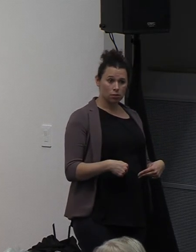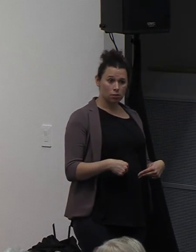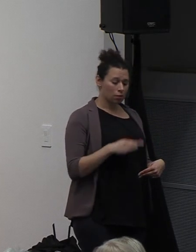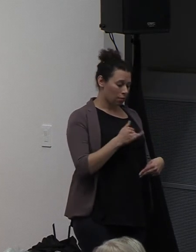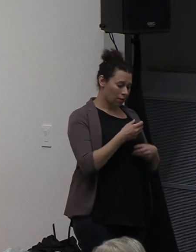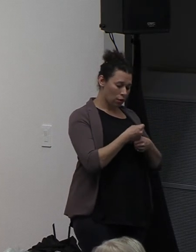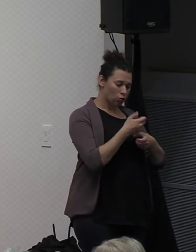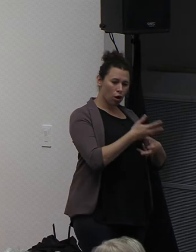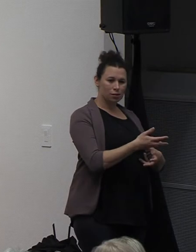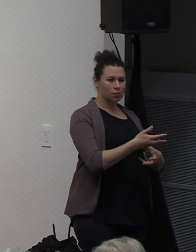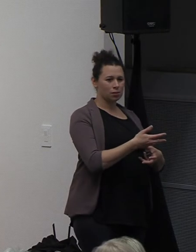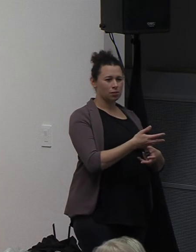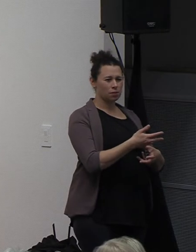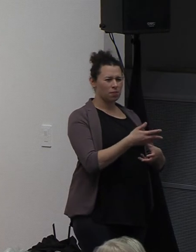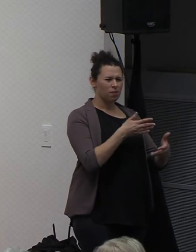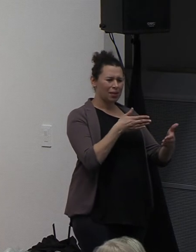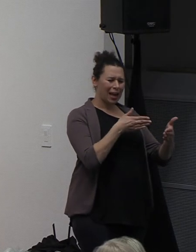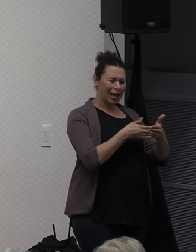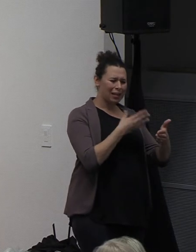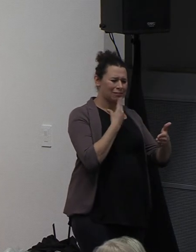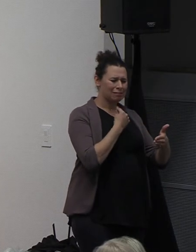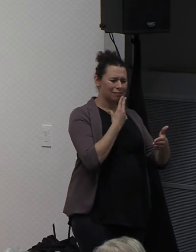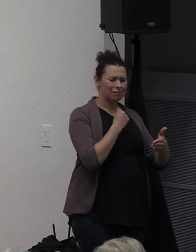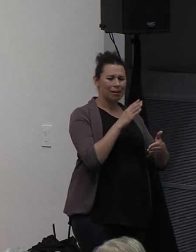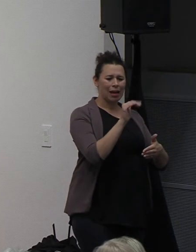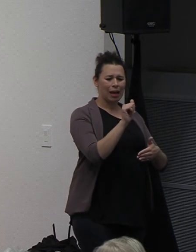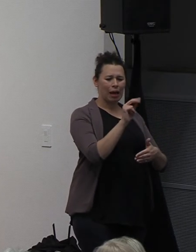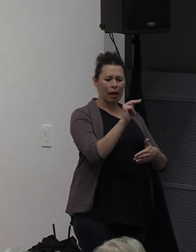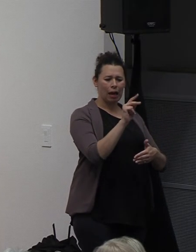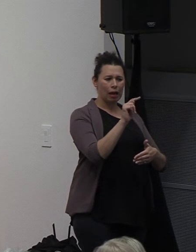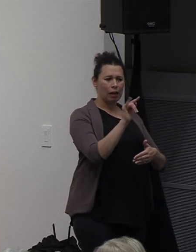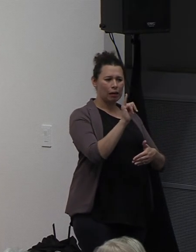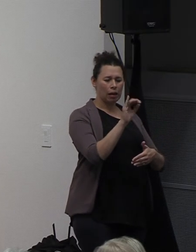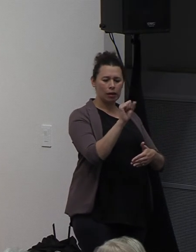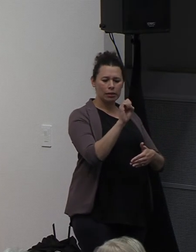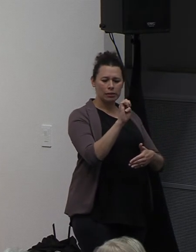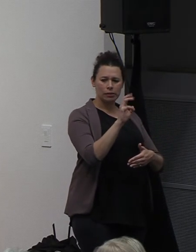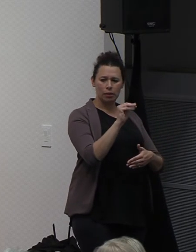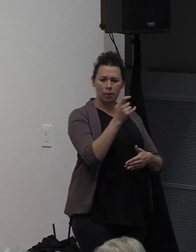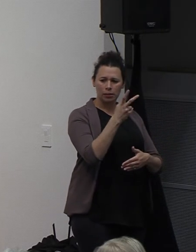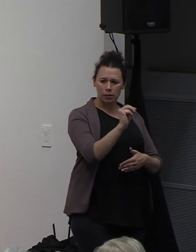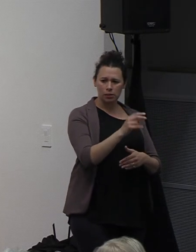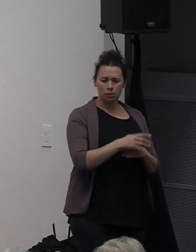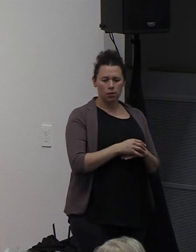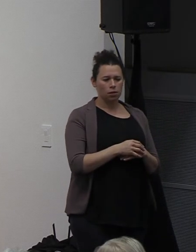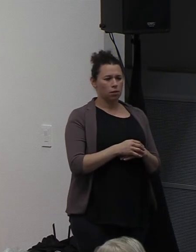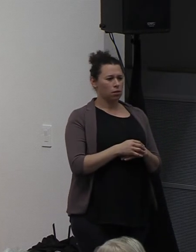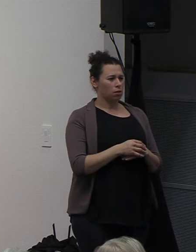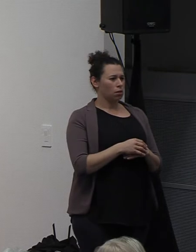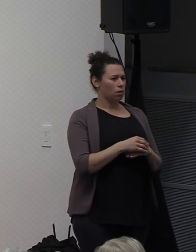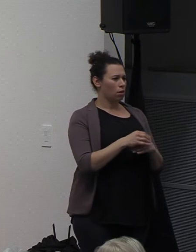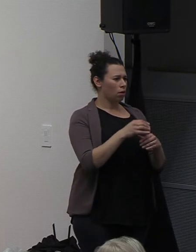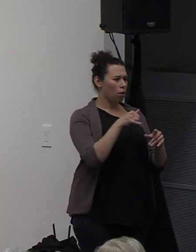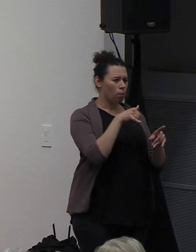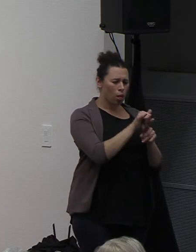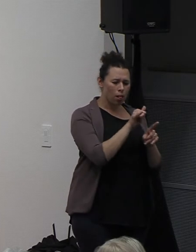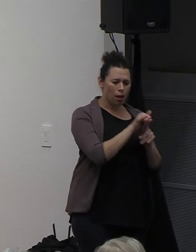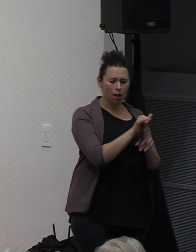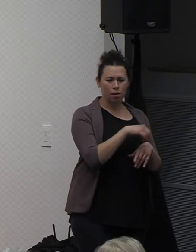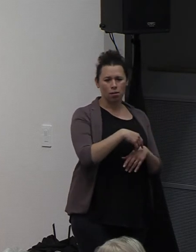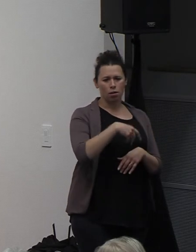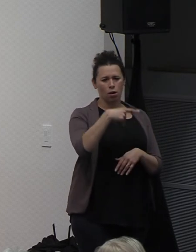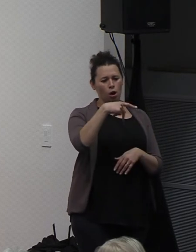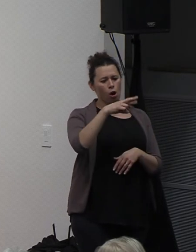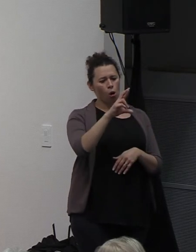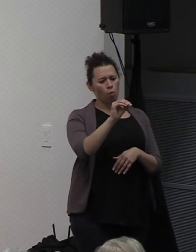causes anti-Semitism, bigotry, propaganda, bullying,